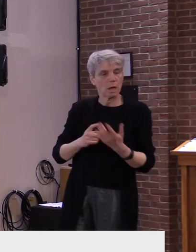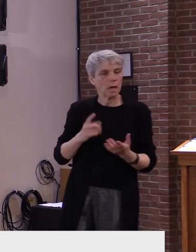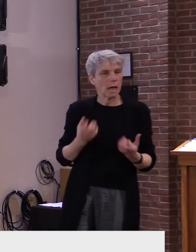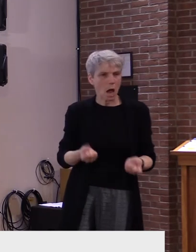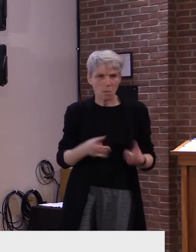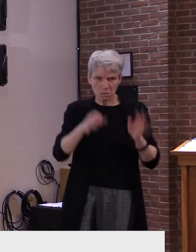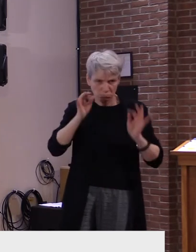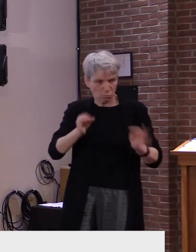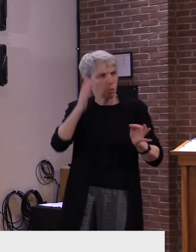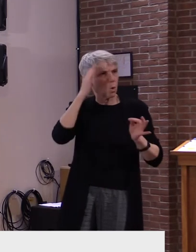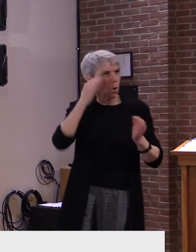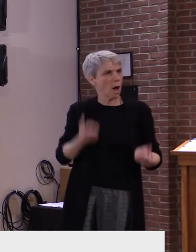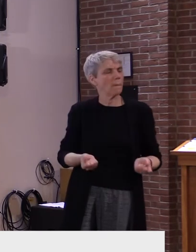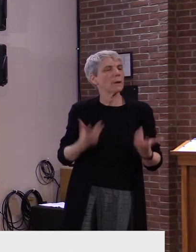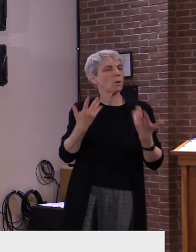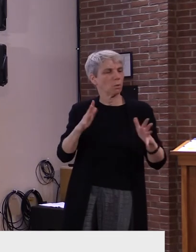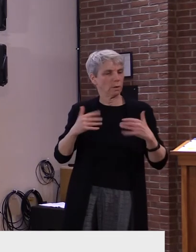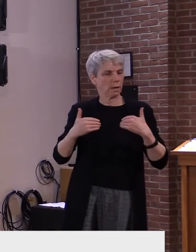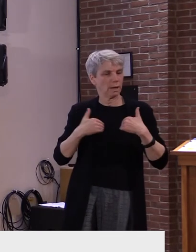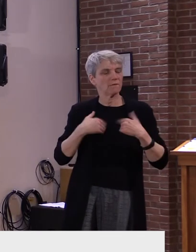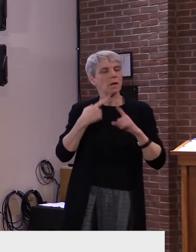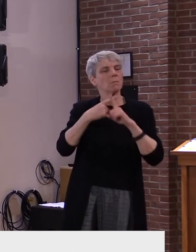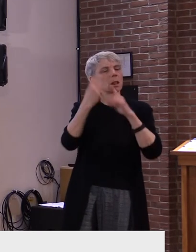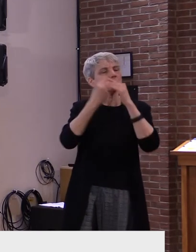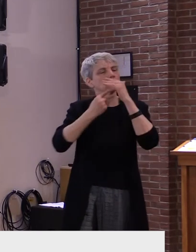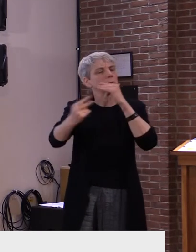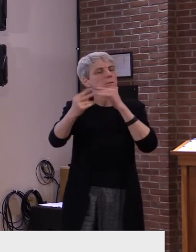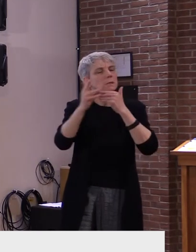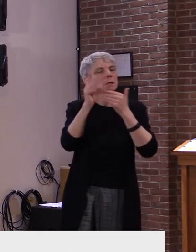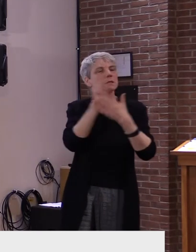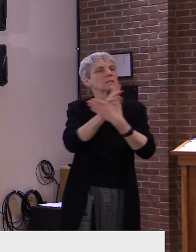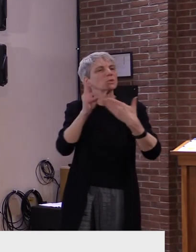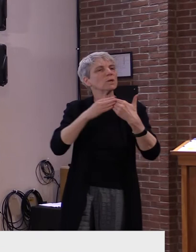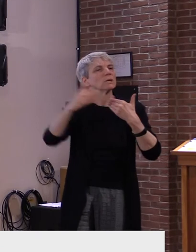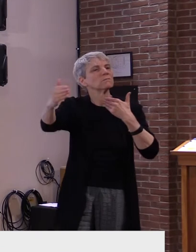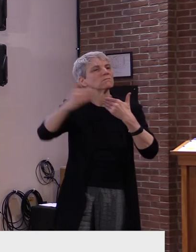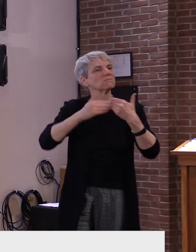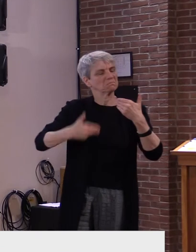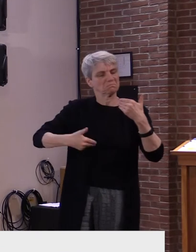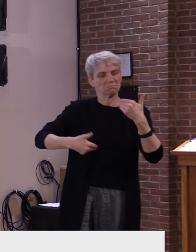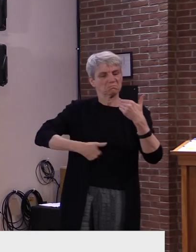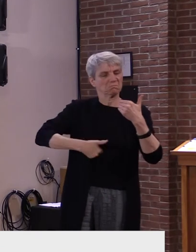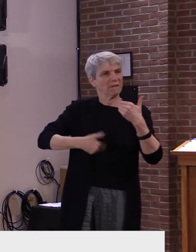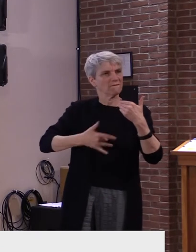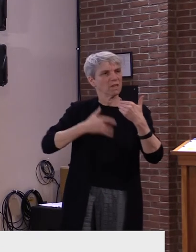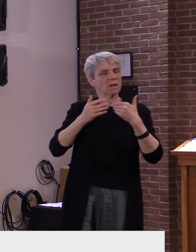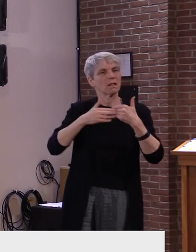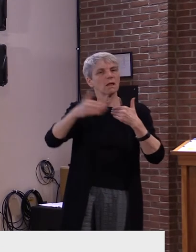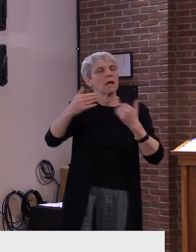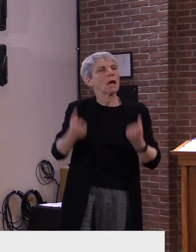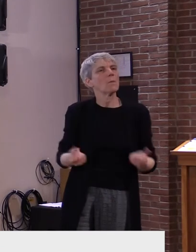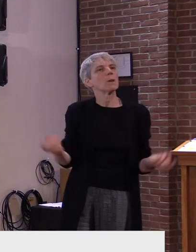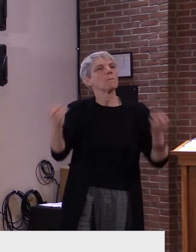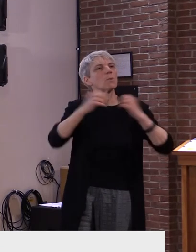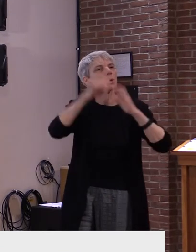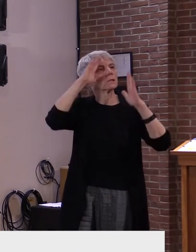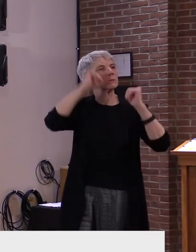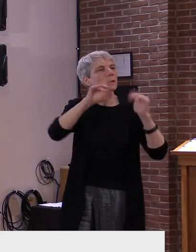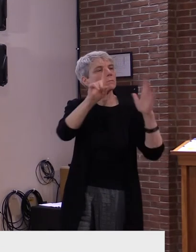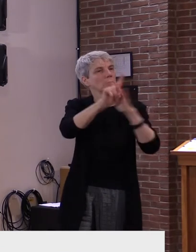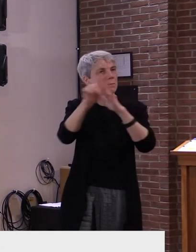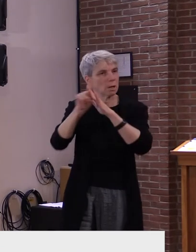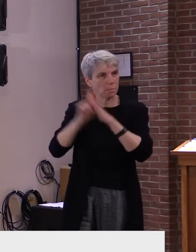cases but then also for a six week out period the number of forecasted or estimated cases that are